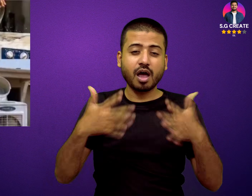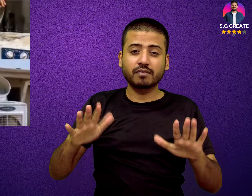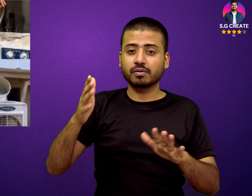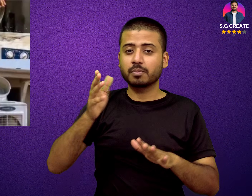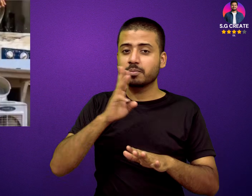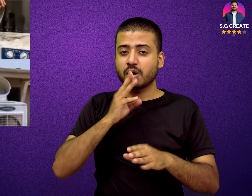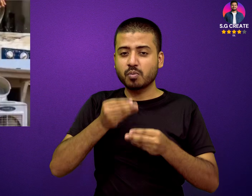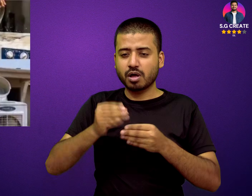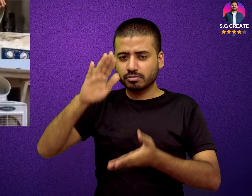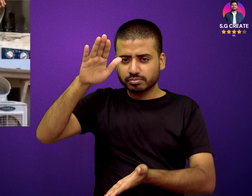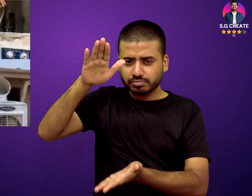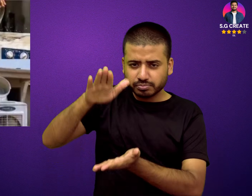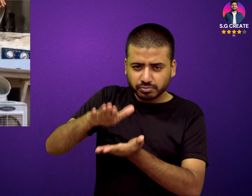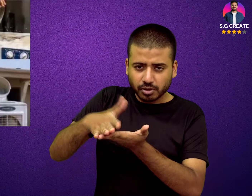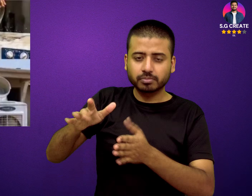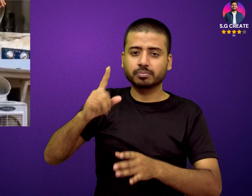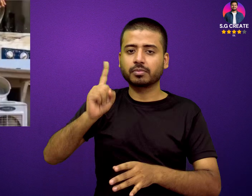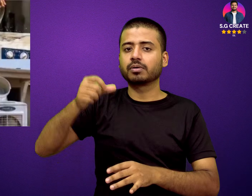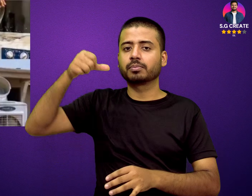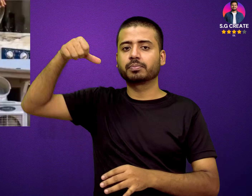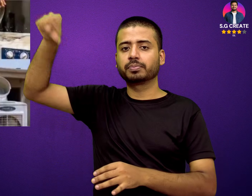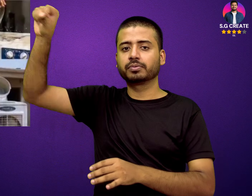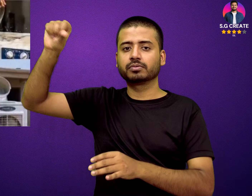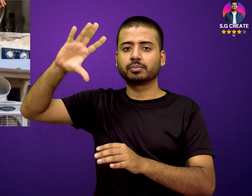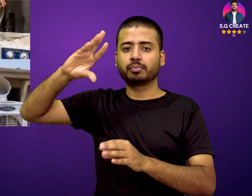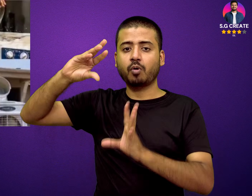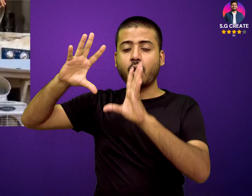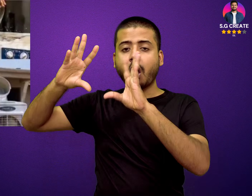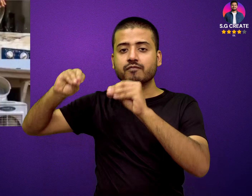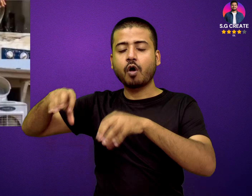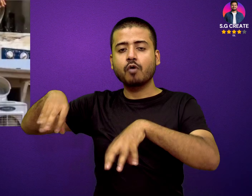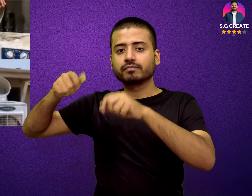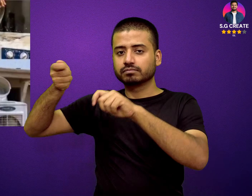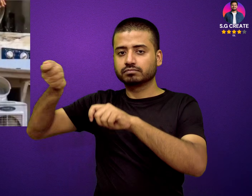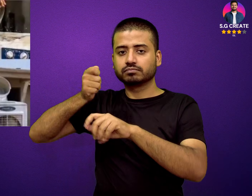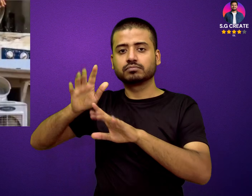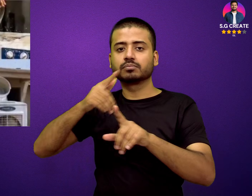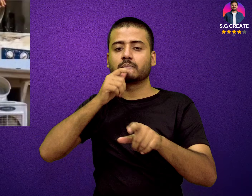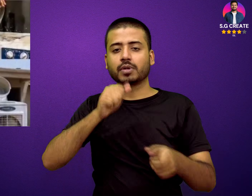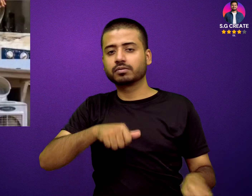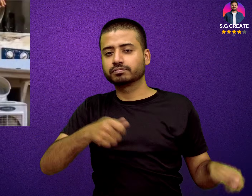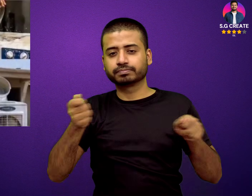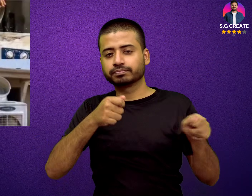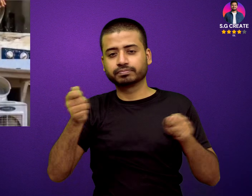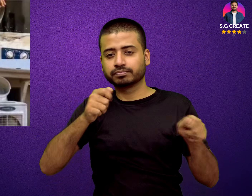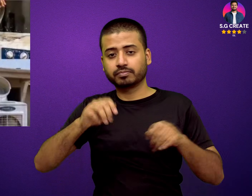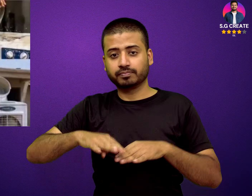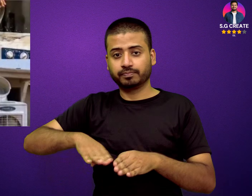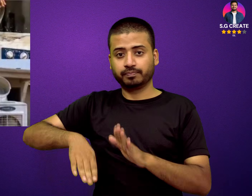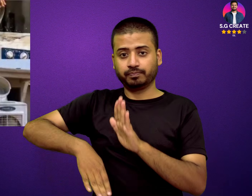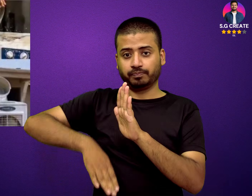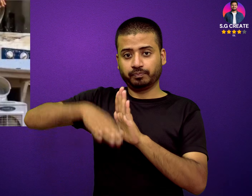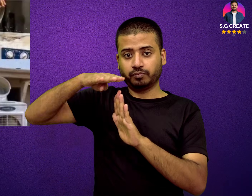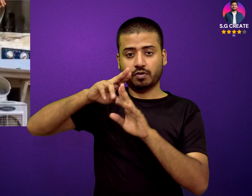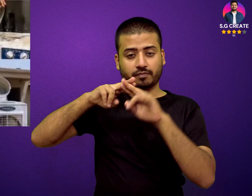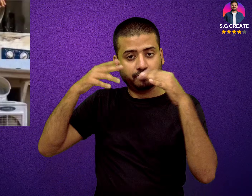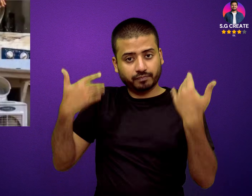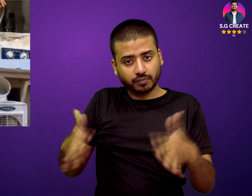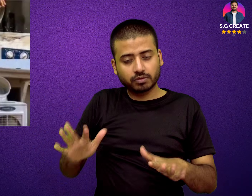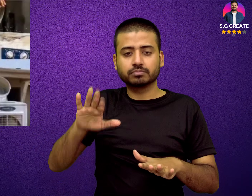leakage safely or how to safely clean and maintain an air cooler. Response B: always turn off and unplug an air cooler